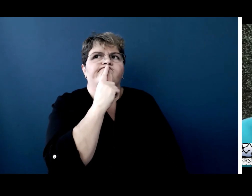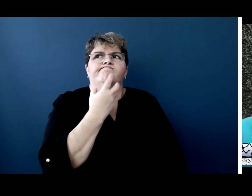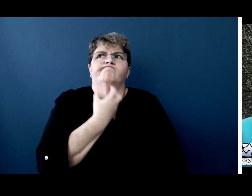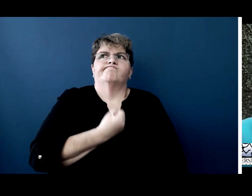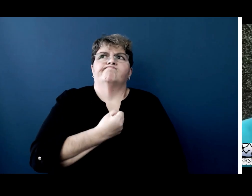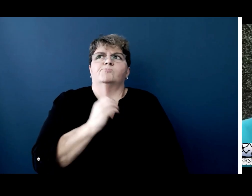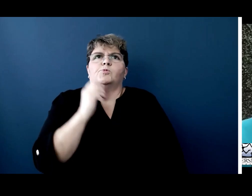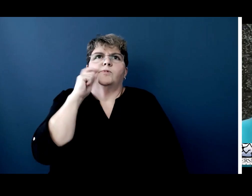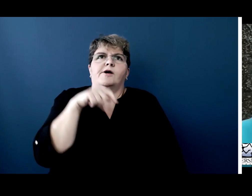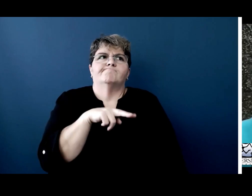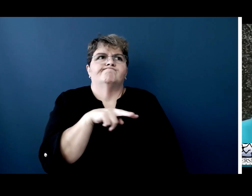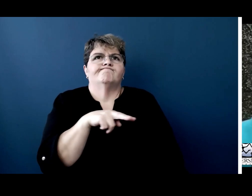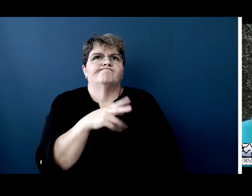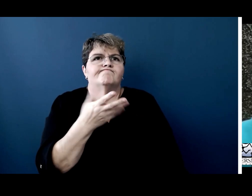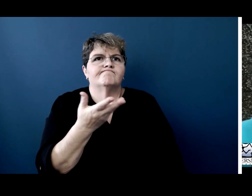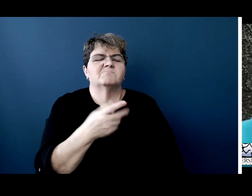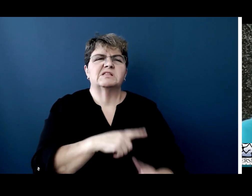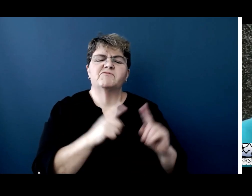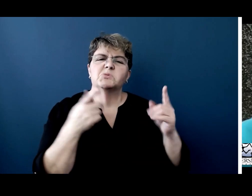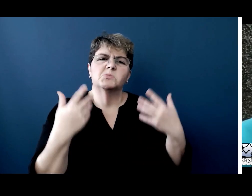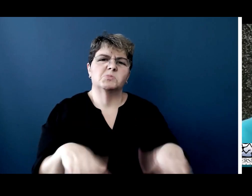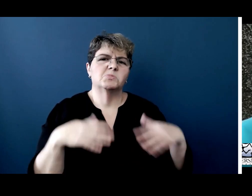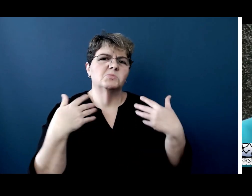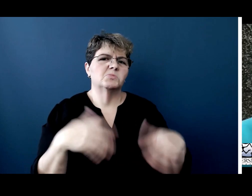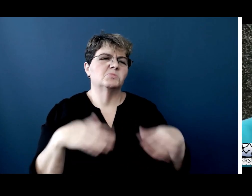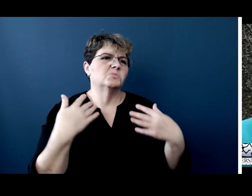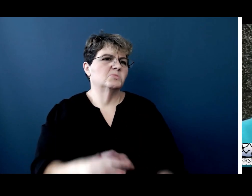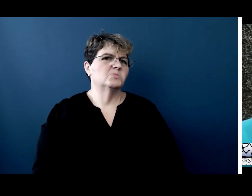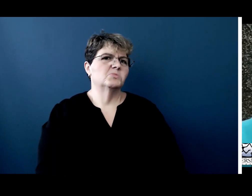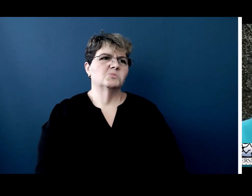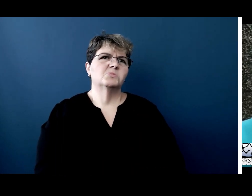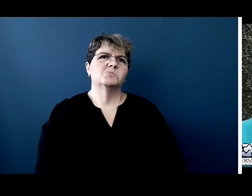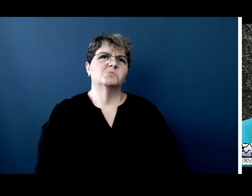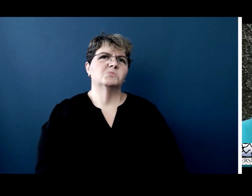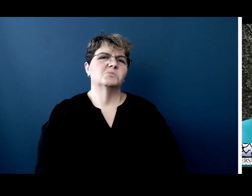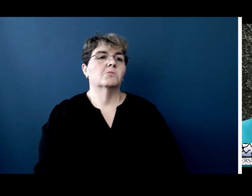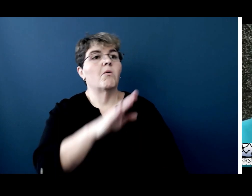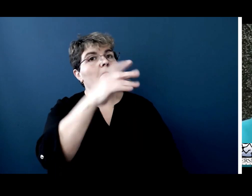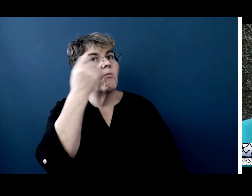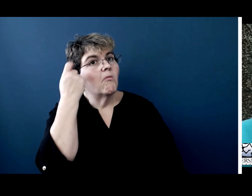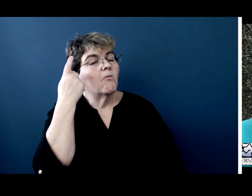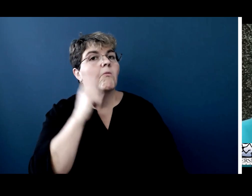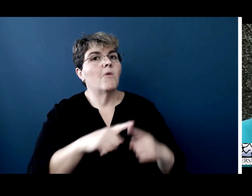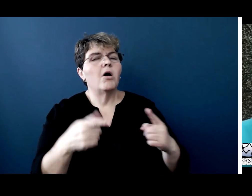whole service? the whole Good for time you. I was at the church, Yeah, I was